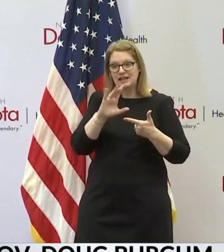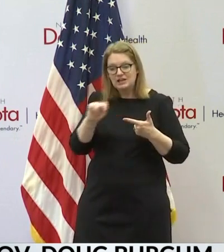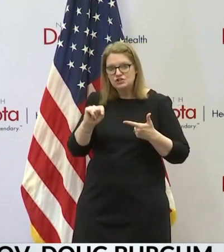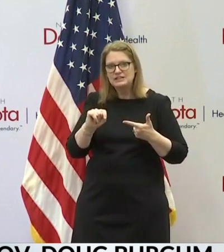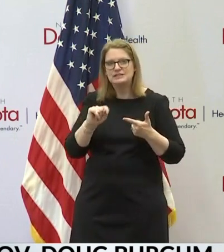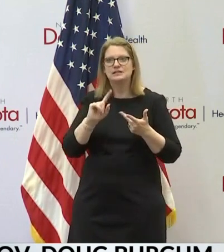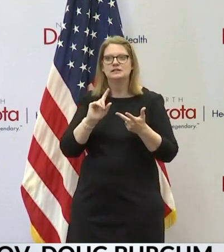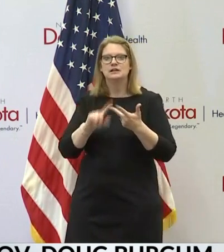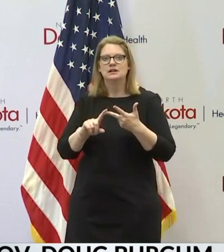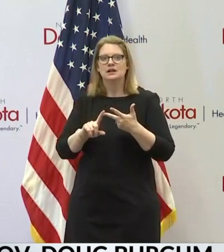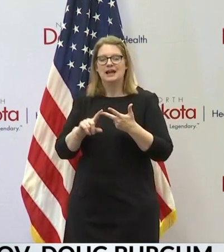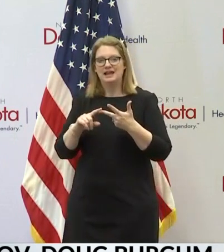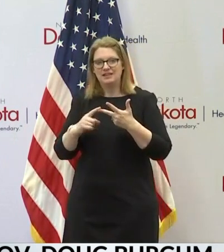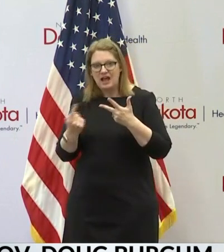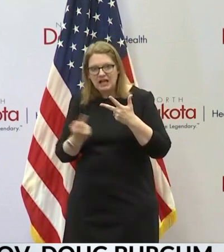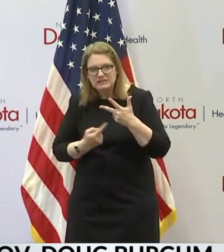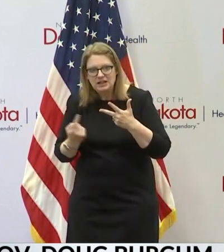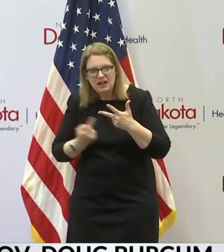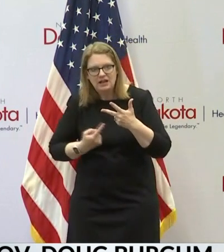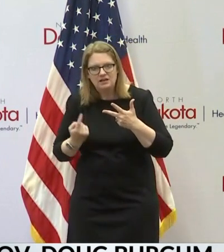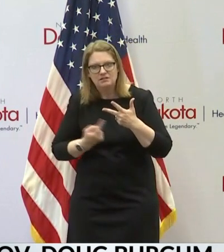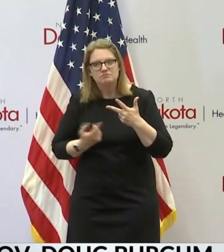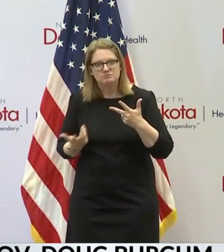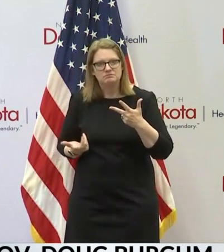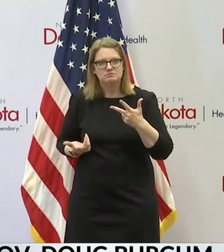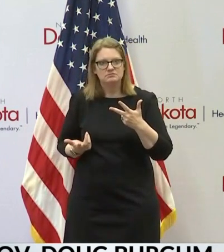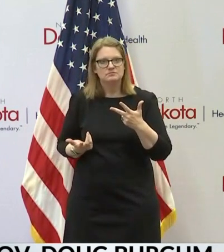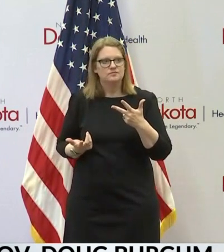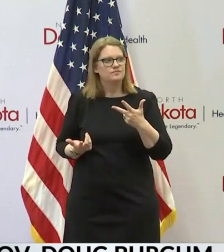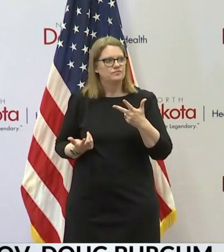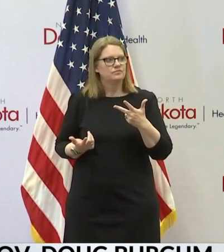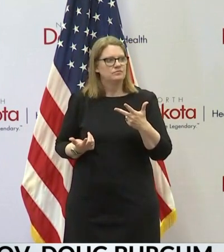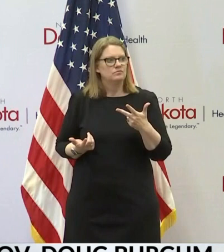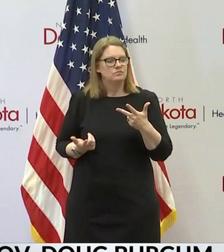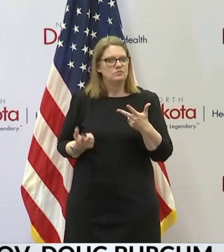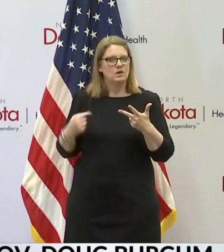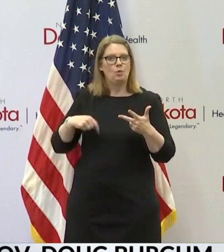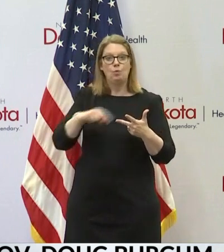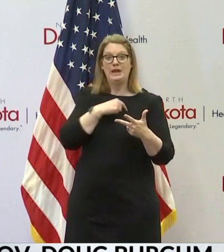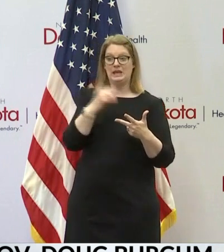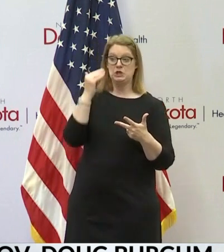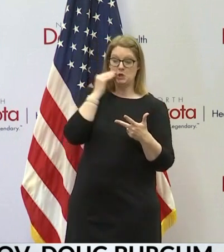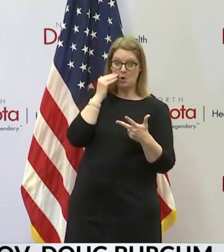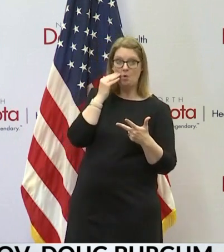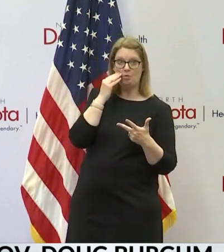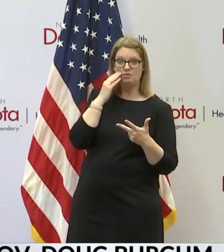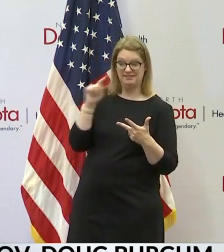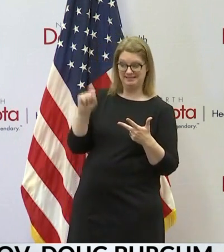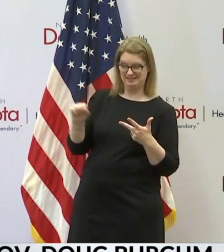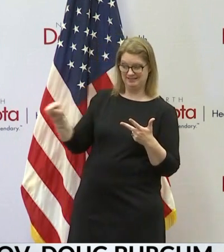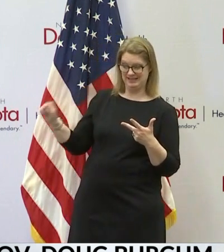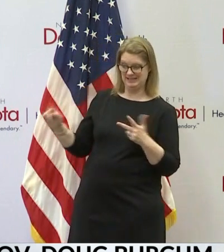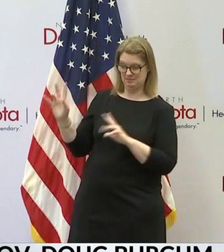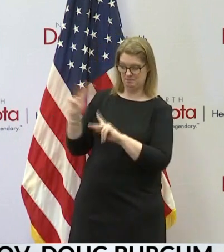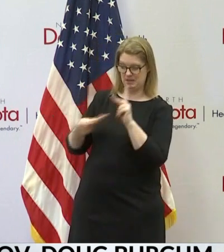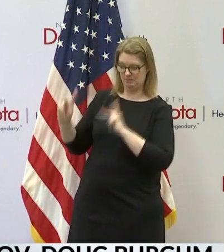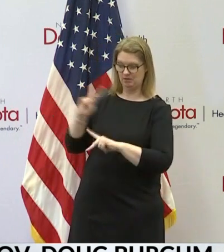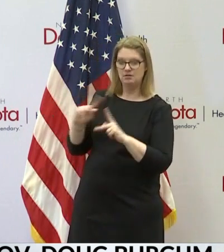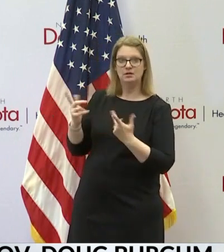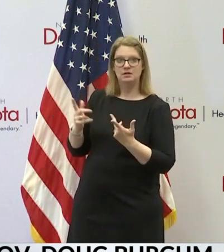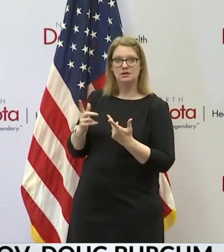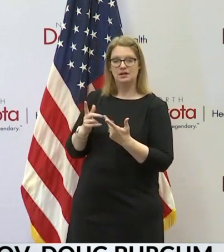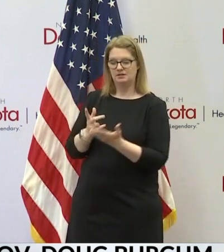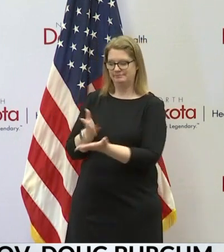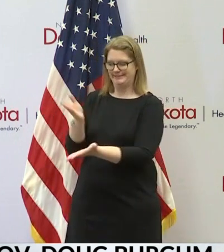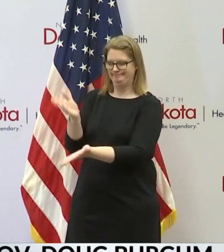tracing capacity and then our ability to isolate, that we know where all those cases are, and then we're taking action to